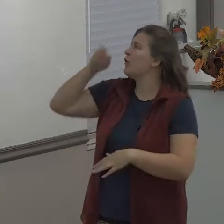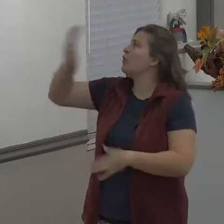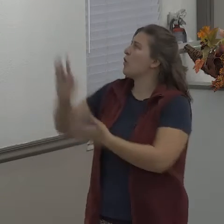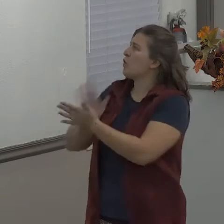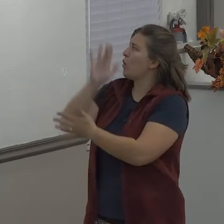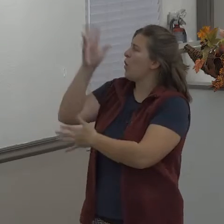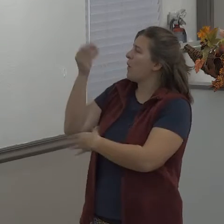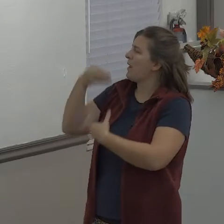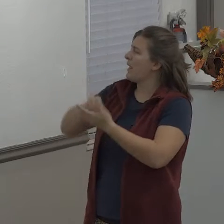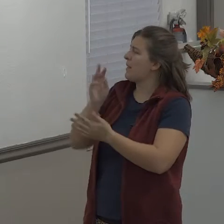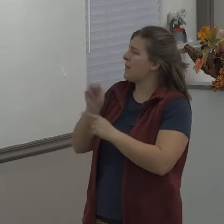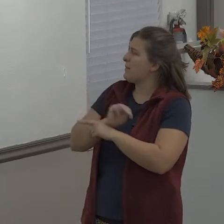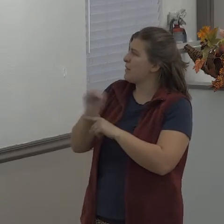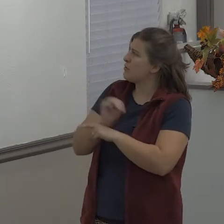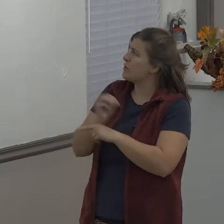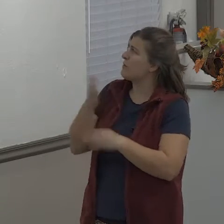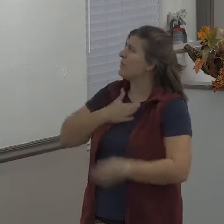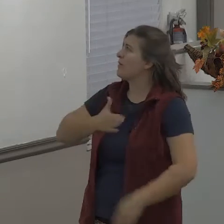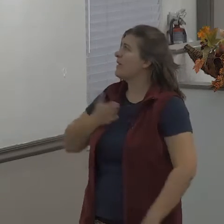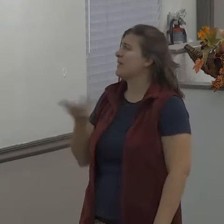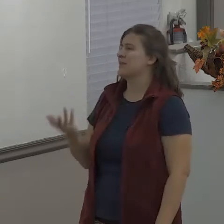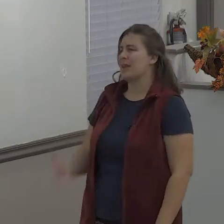somewhere.